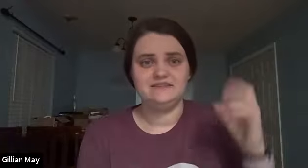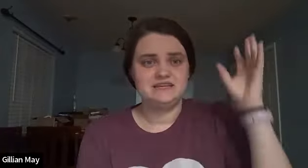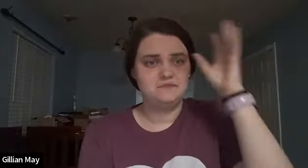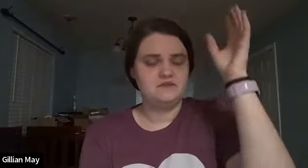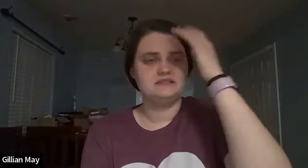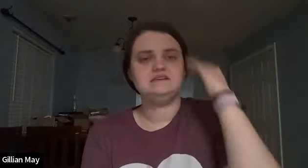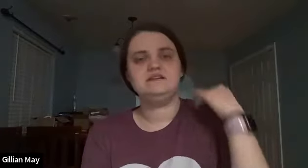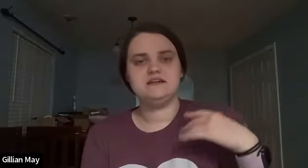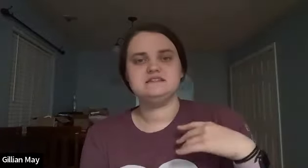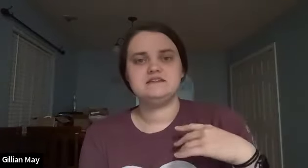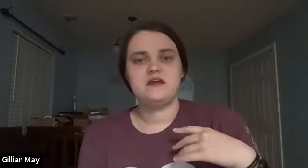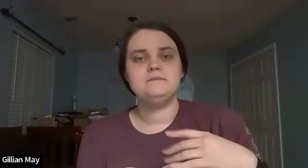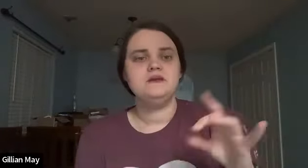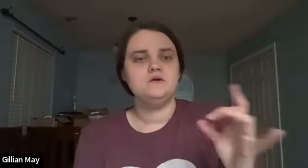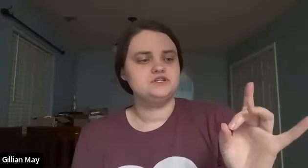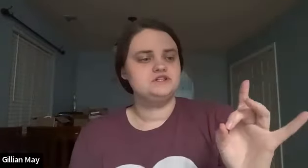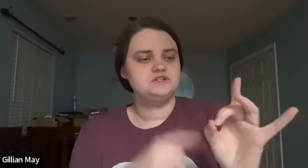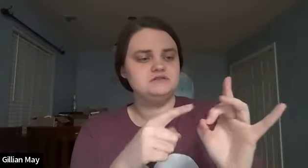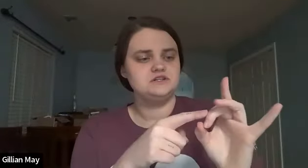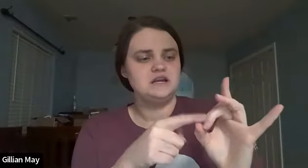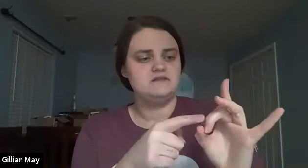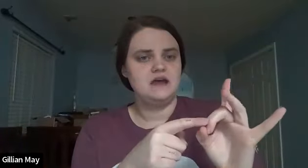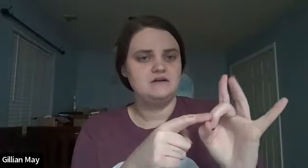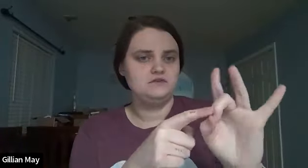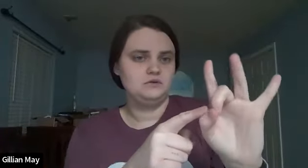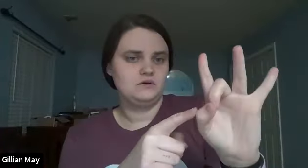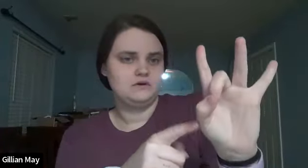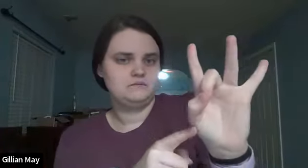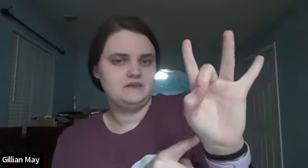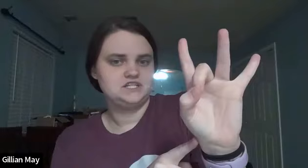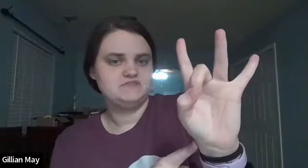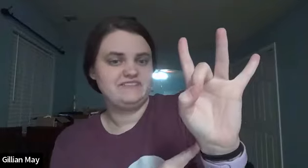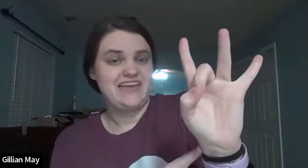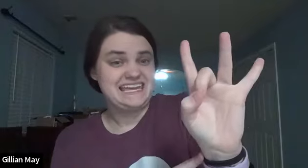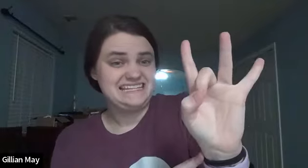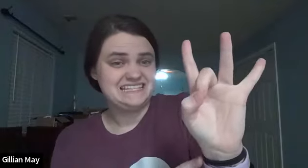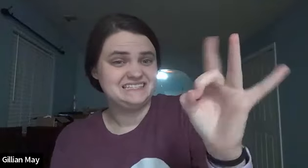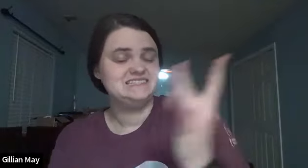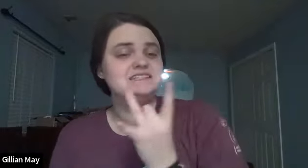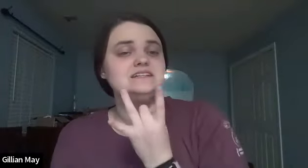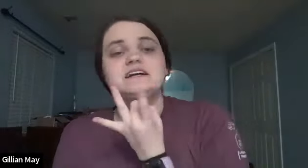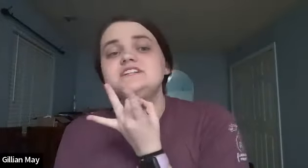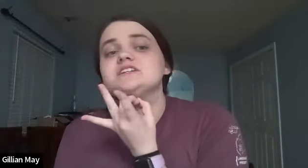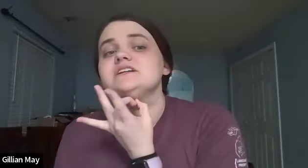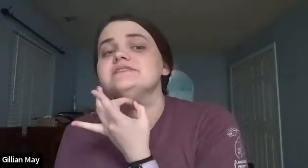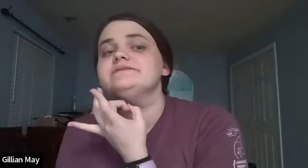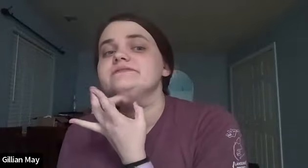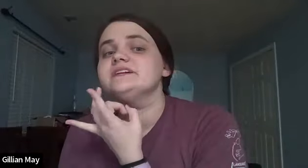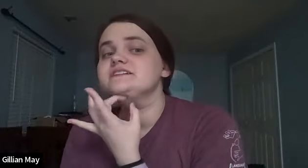the type of lights, ceiling lights, things like that. What you're going to do is you're going to have make that shape of like the 8, and you're going to flick under